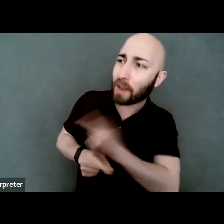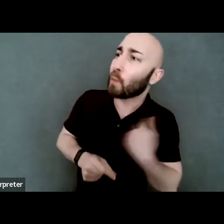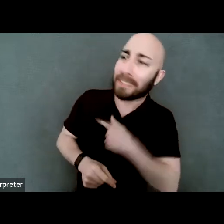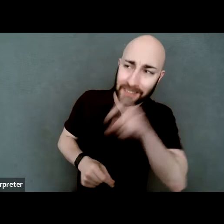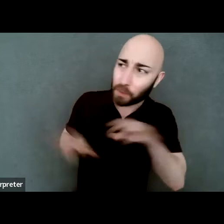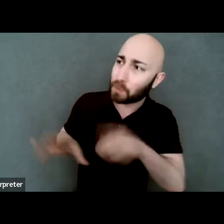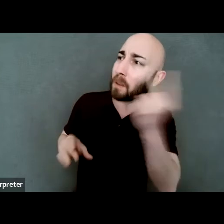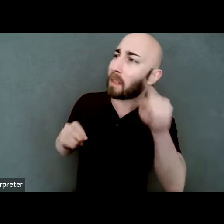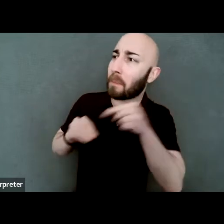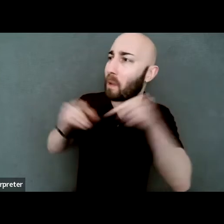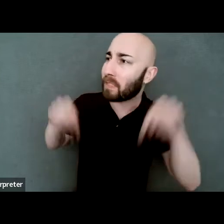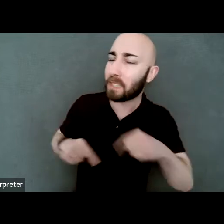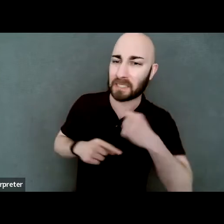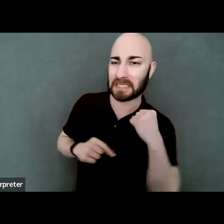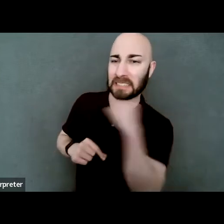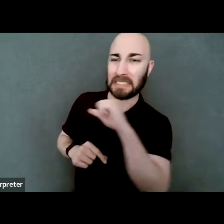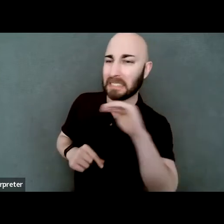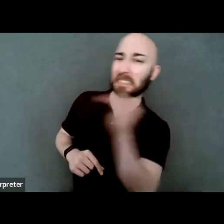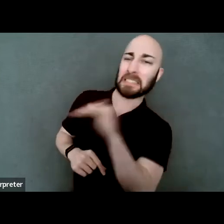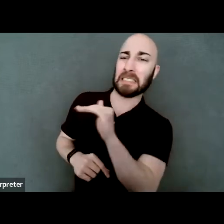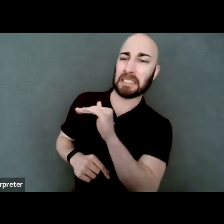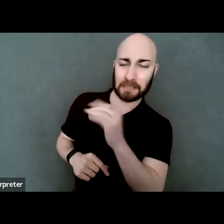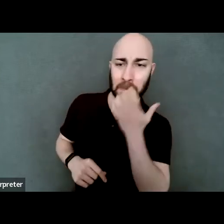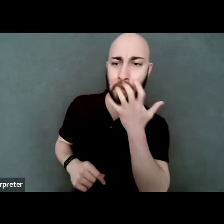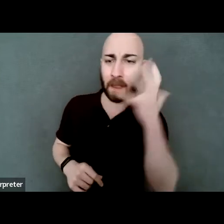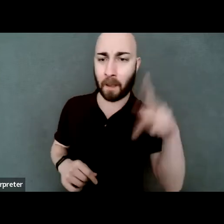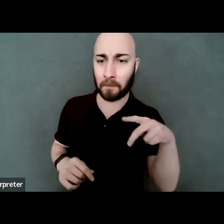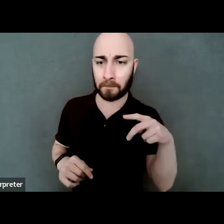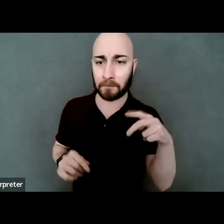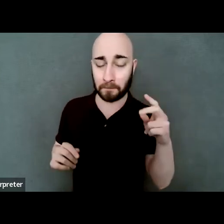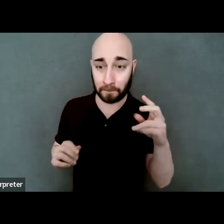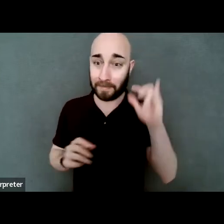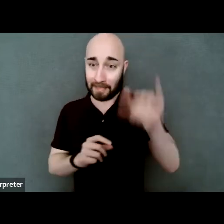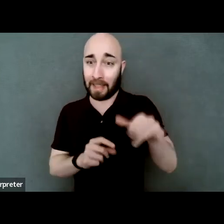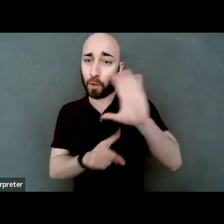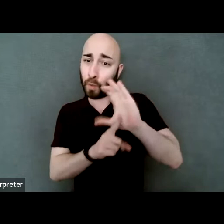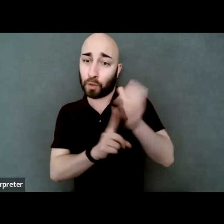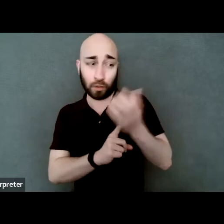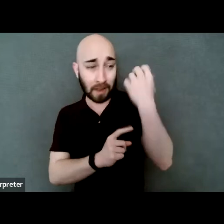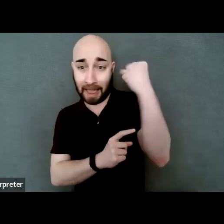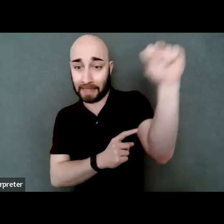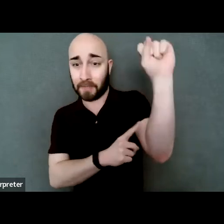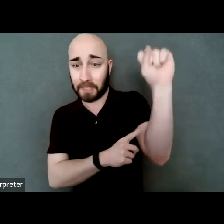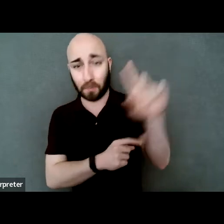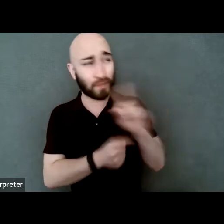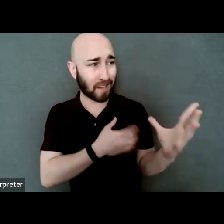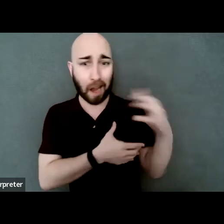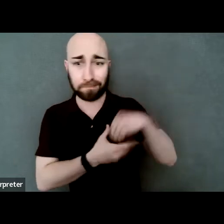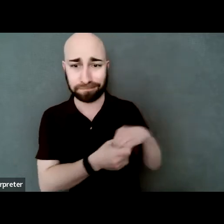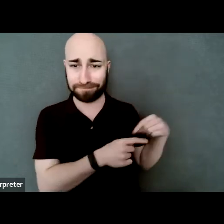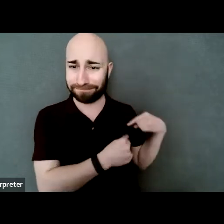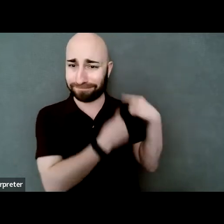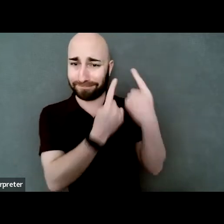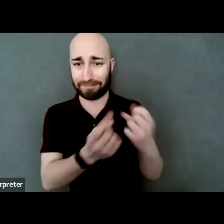something about this and we're going to speak up. So that culture of activism has been a part of us for